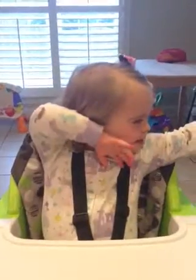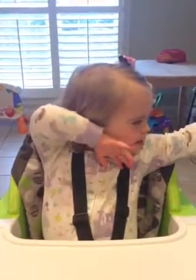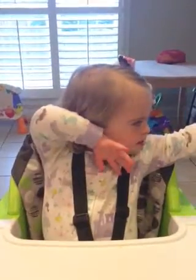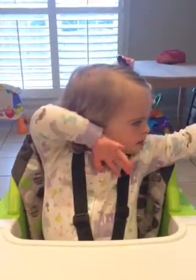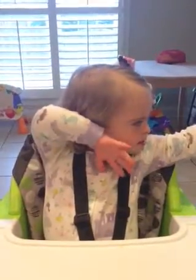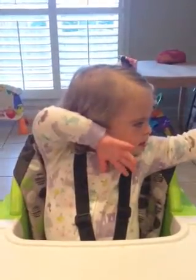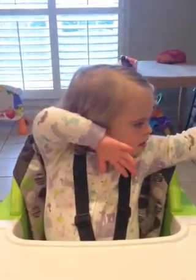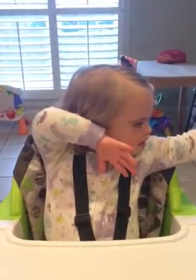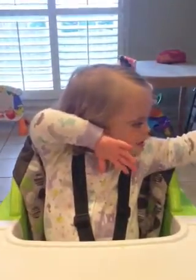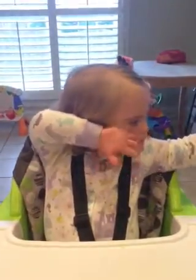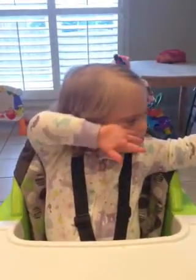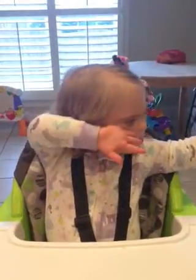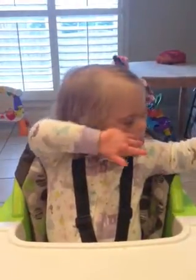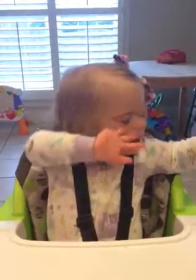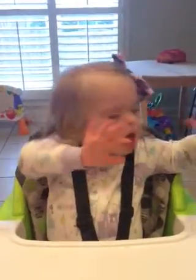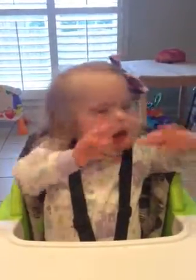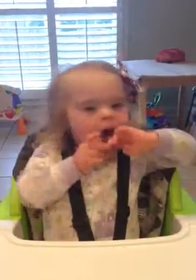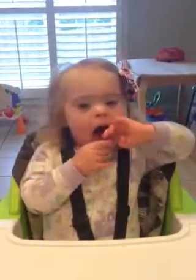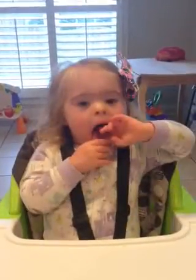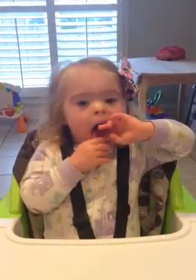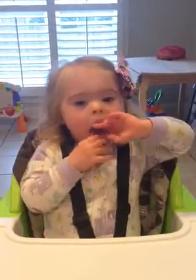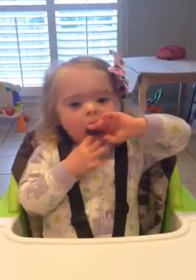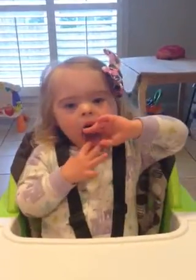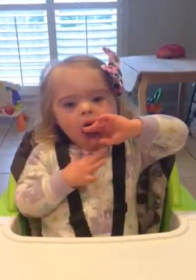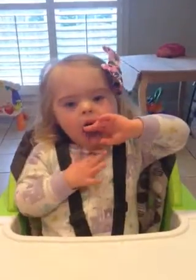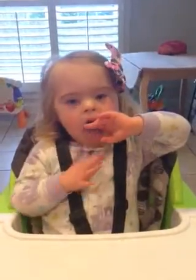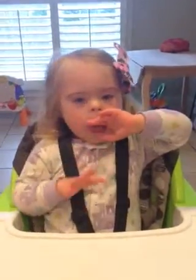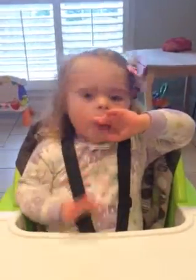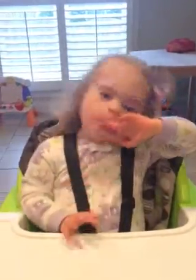Good. A finger at our mouth and then upward.